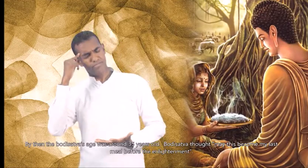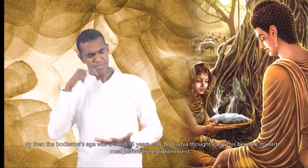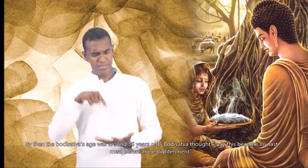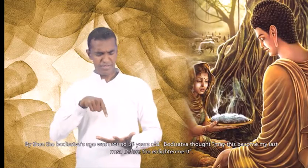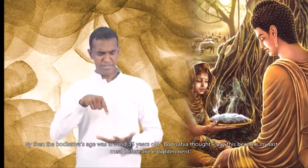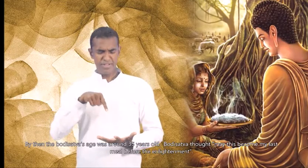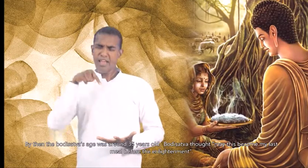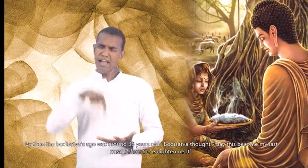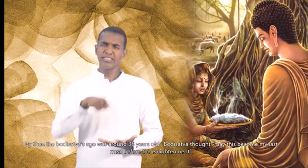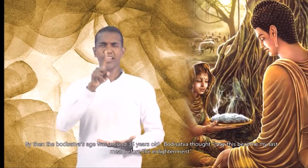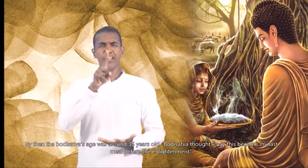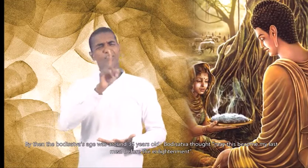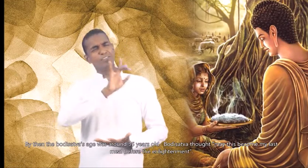last meal before the enlightenment."